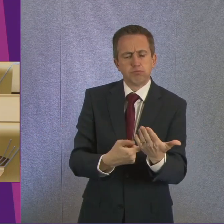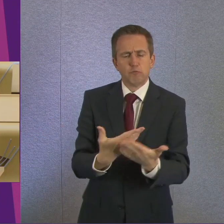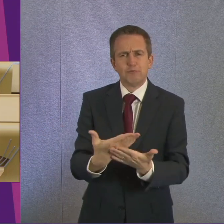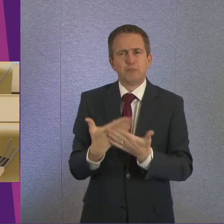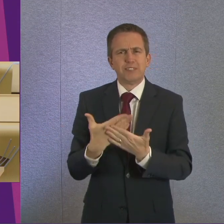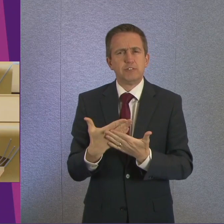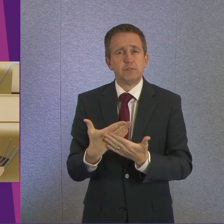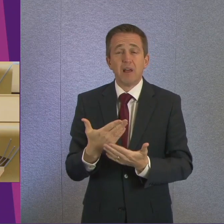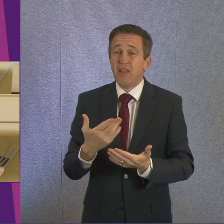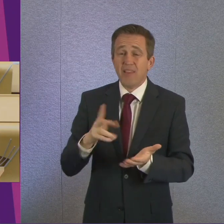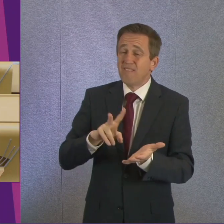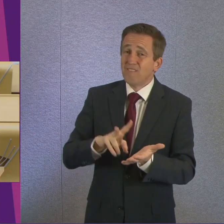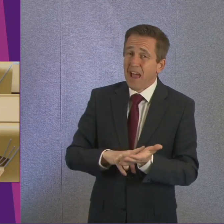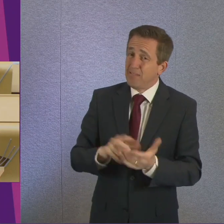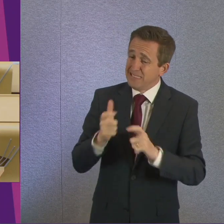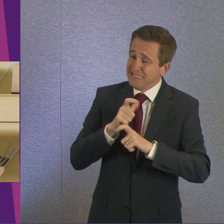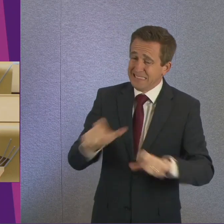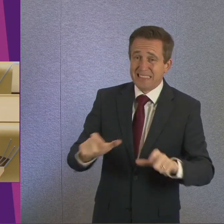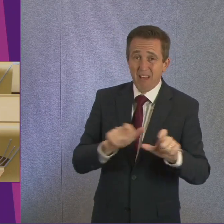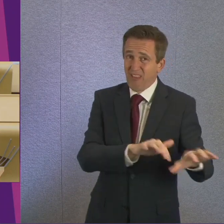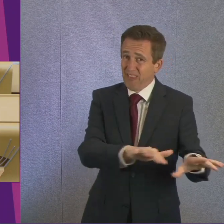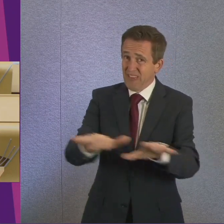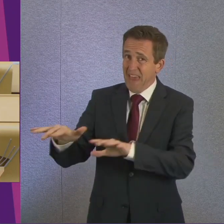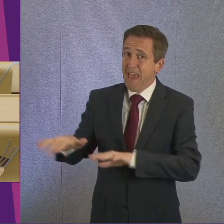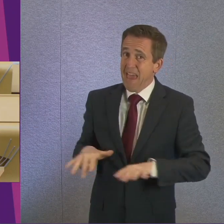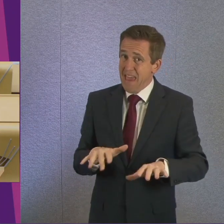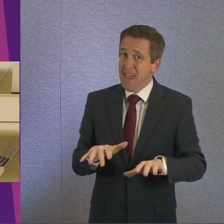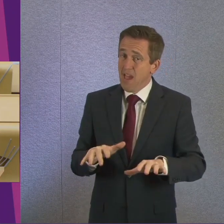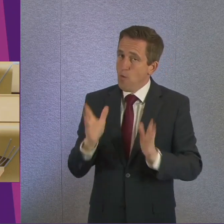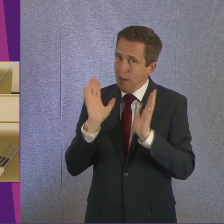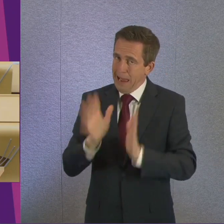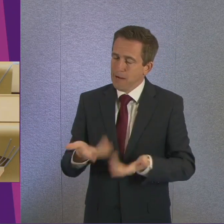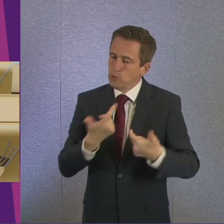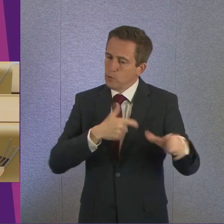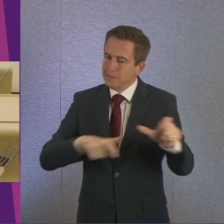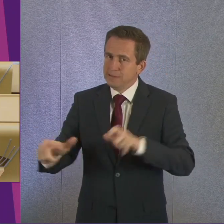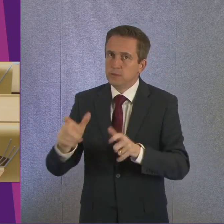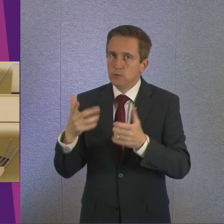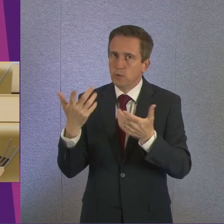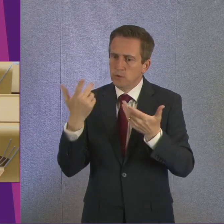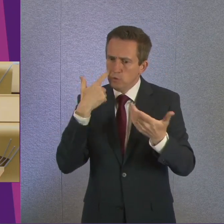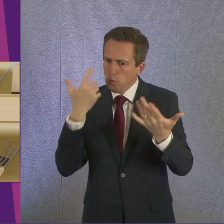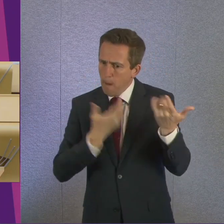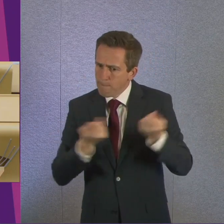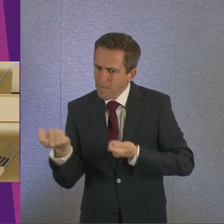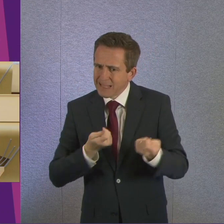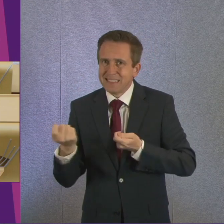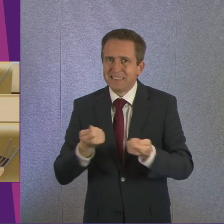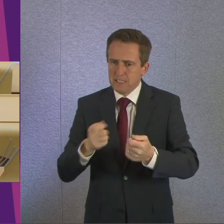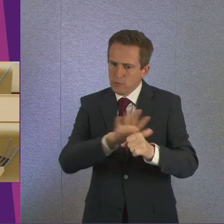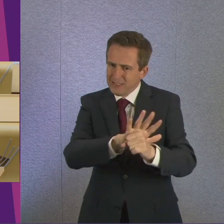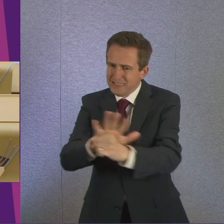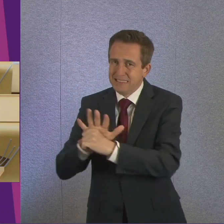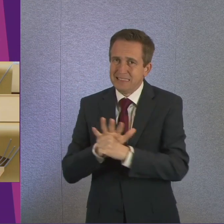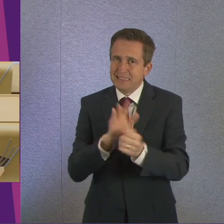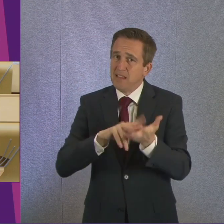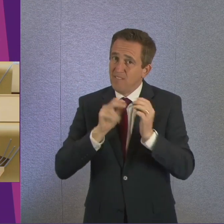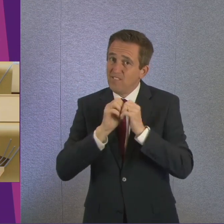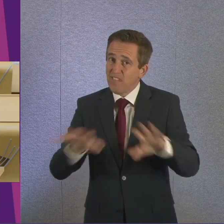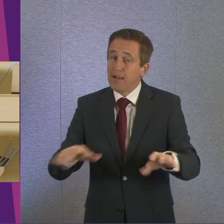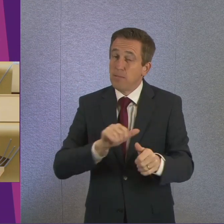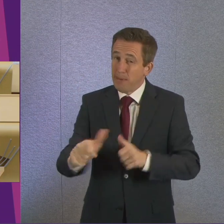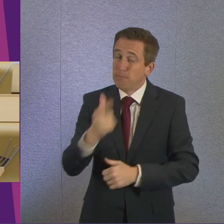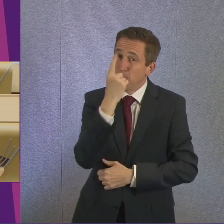It's not going away, it still is with us. We need to continue to manage the virus as best we can, and that's